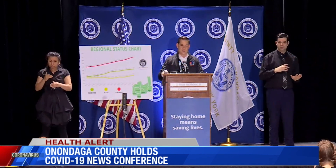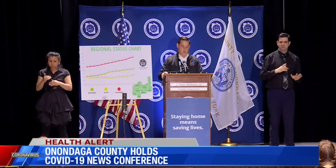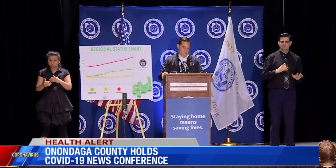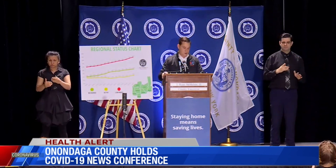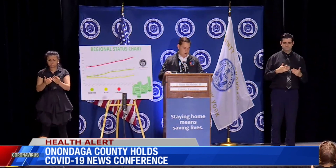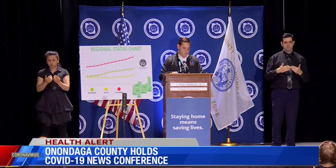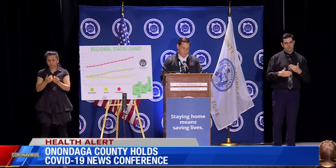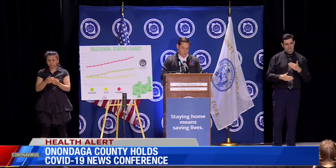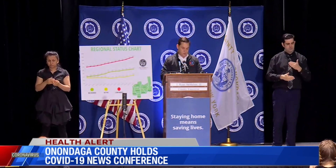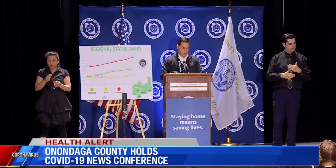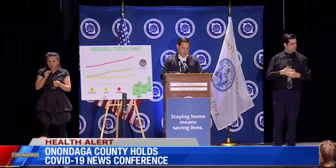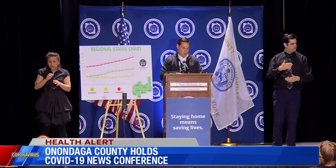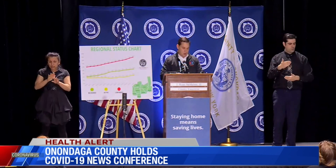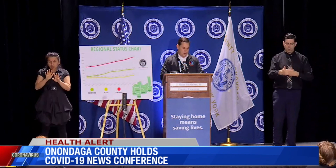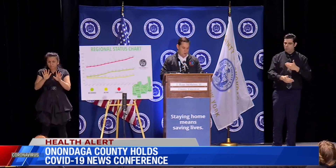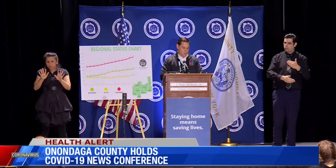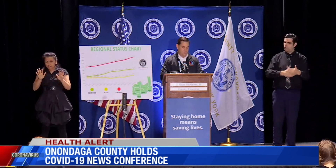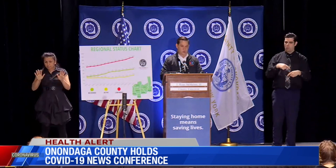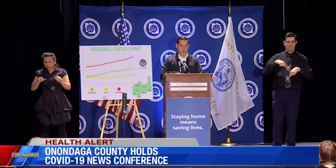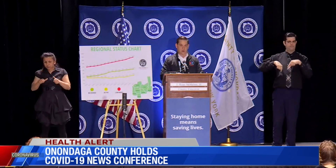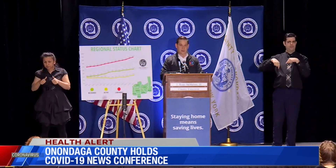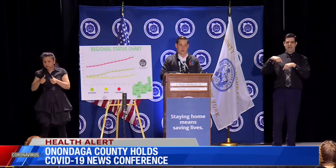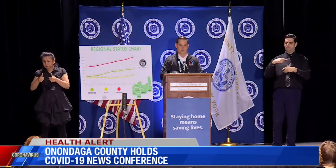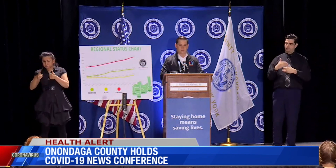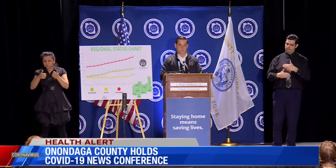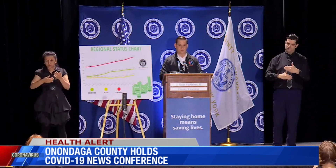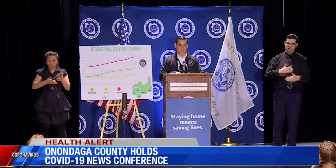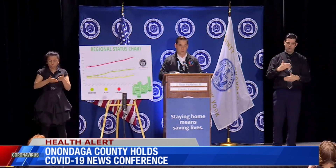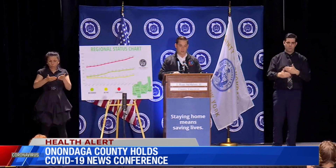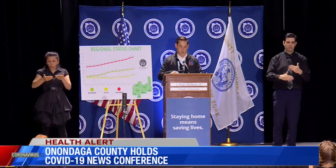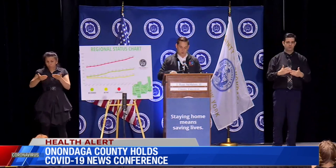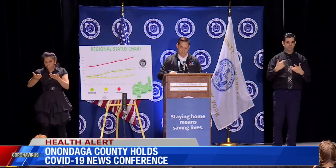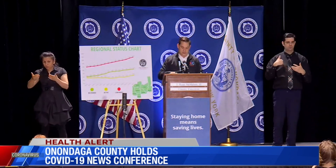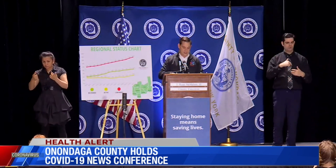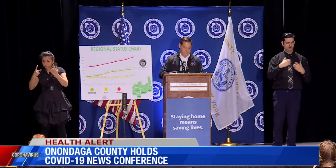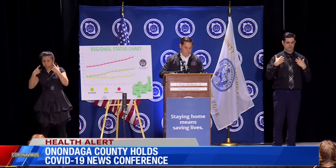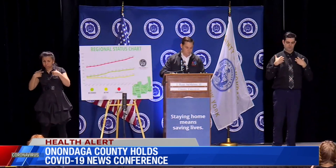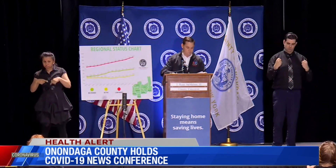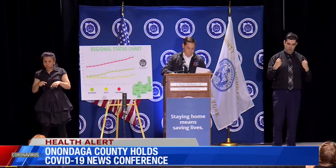towards that restart, and we'll be stronger together. So thank you, and be safe.